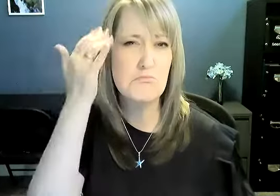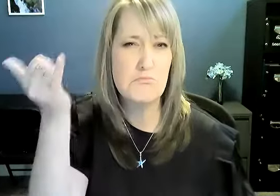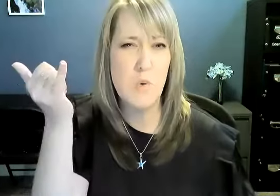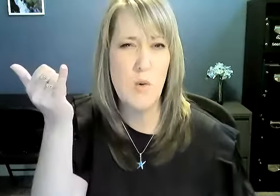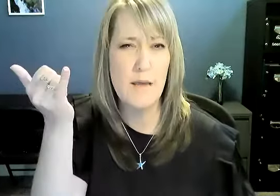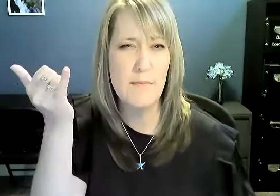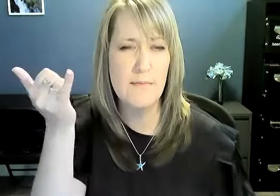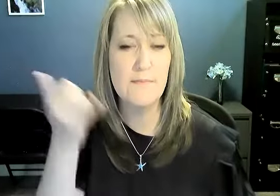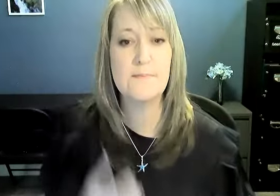Why?